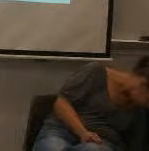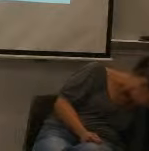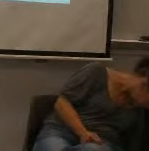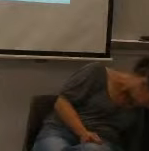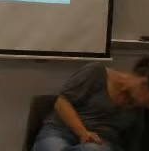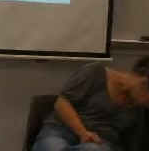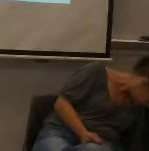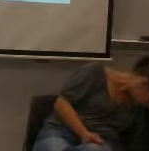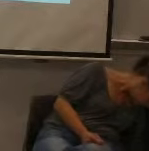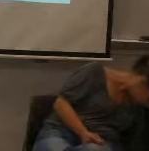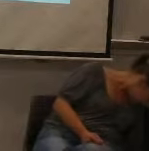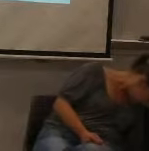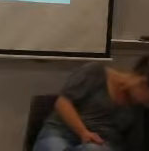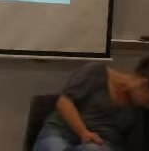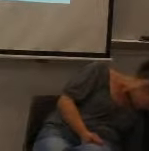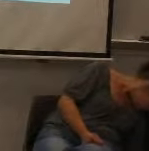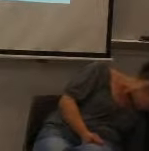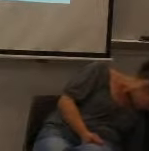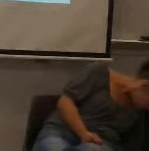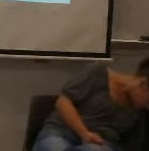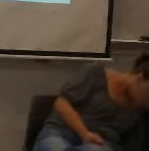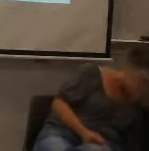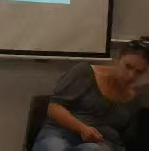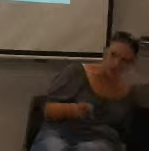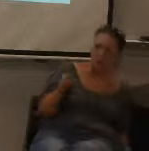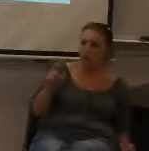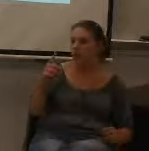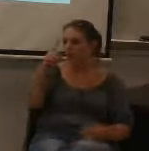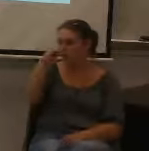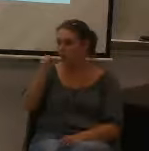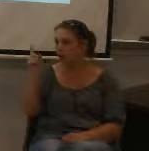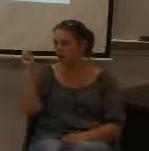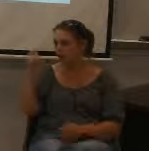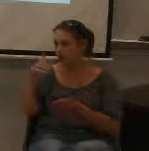terms. Some of them you know, some of them you don't, but it's important.